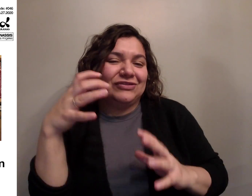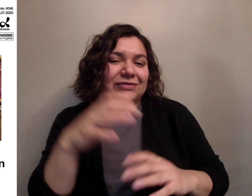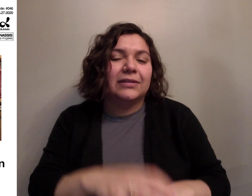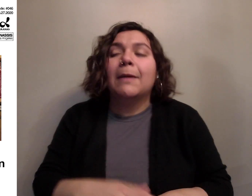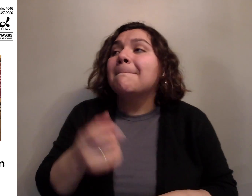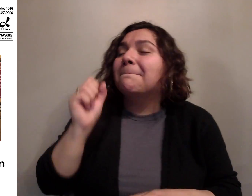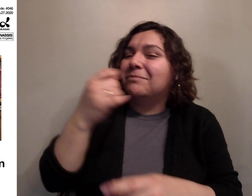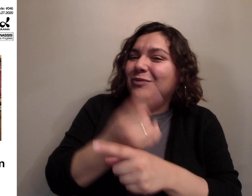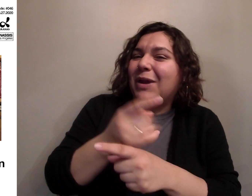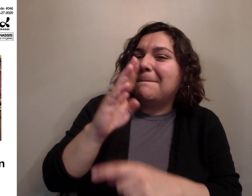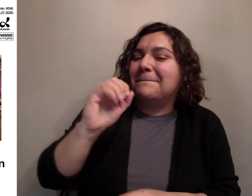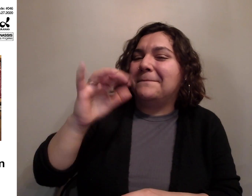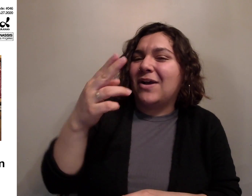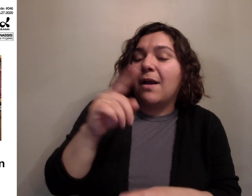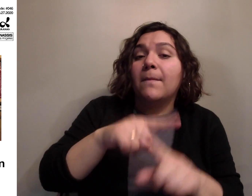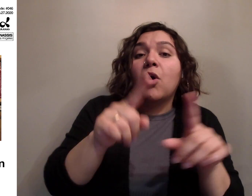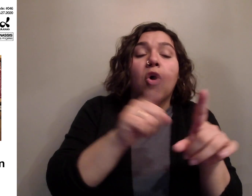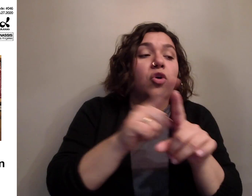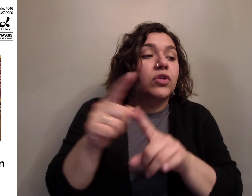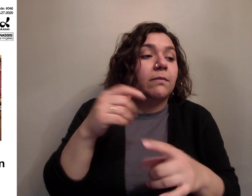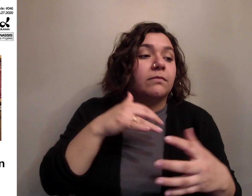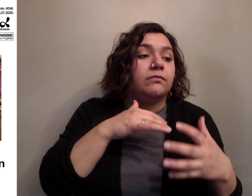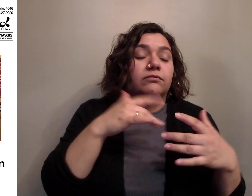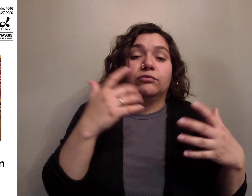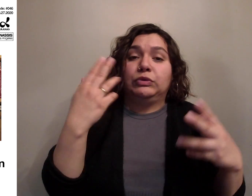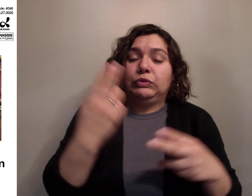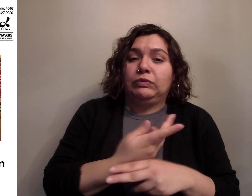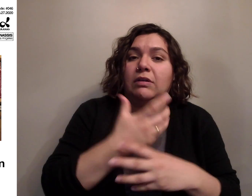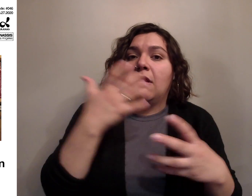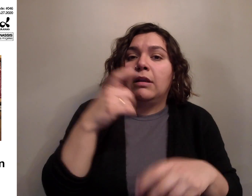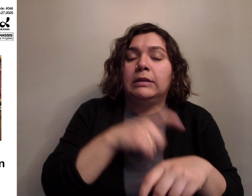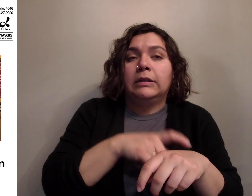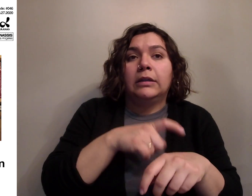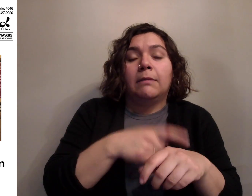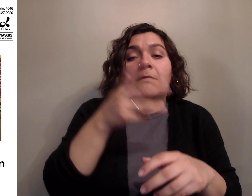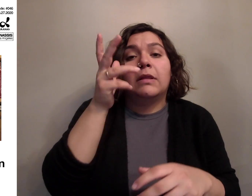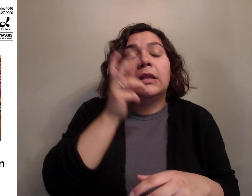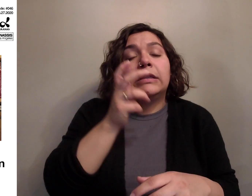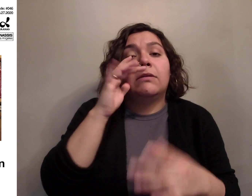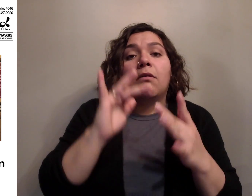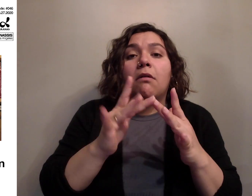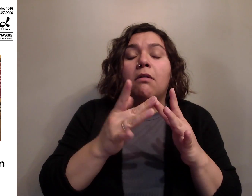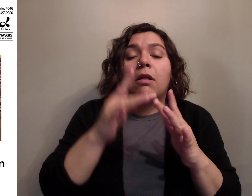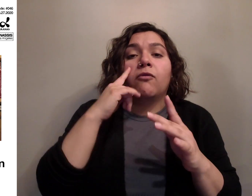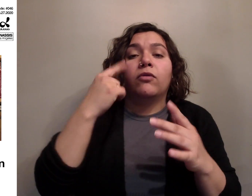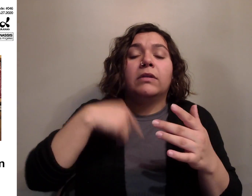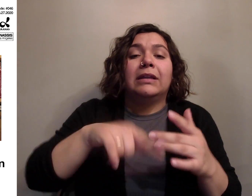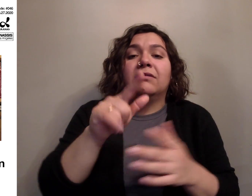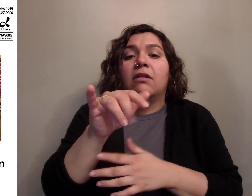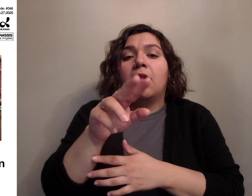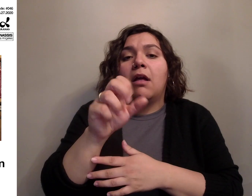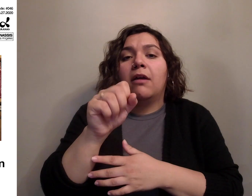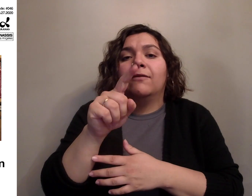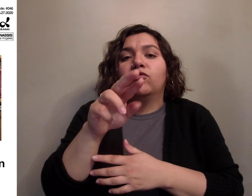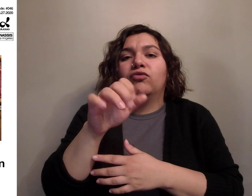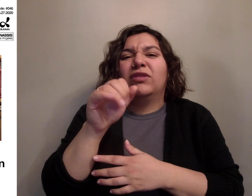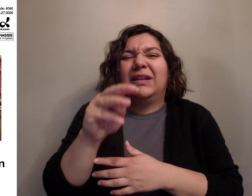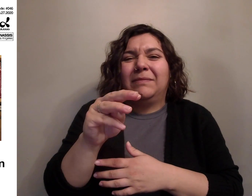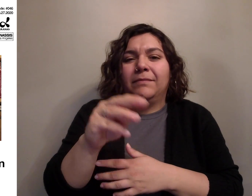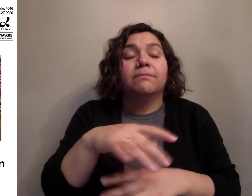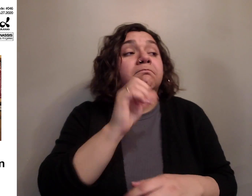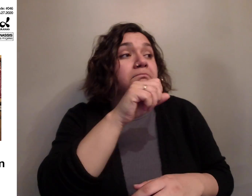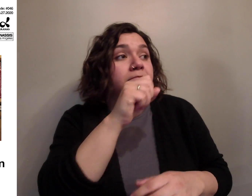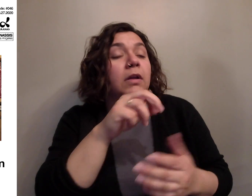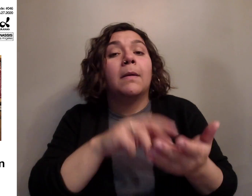Yeah, Bach has our number. But then, of course, I've been spending a lot of time listening online to these